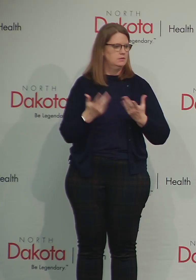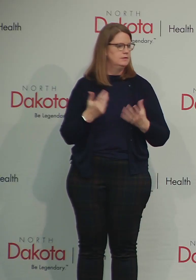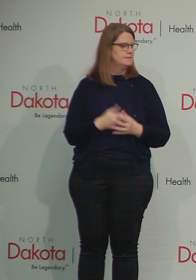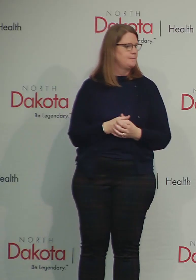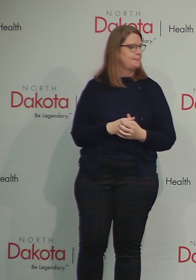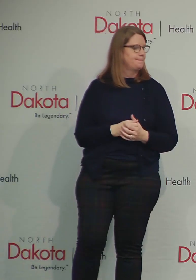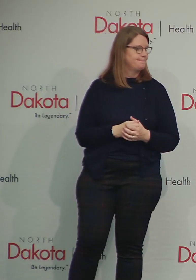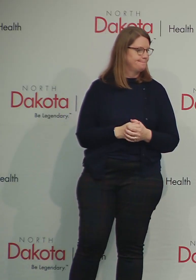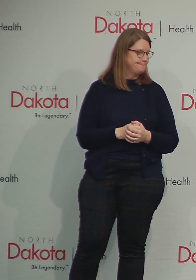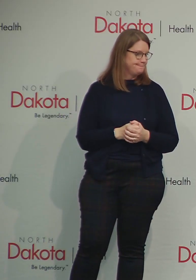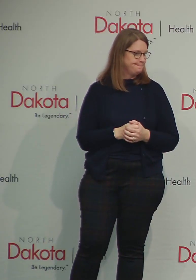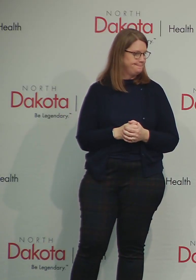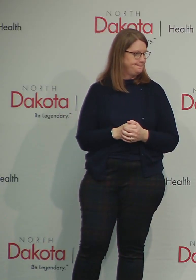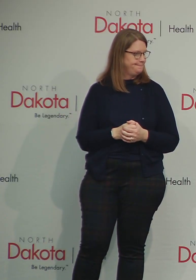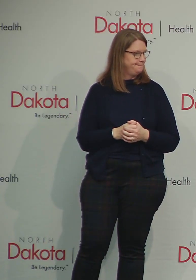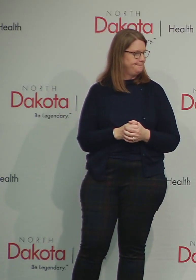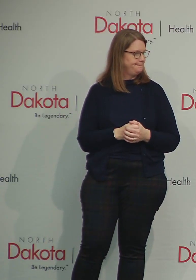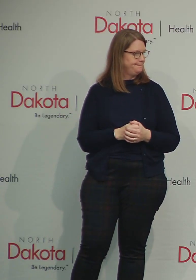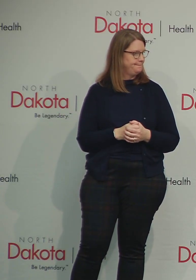well.